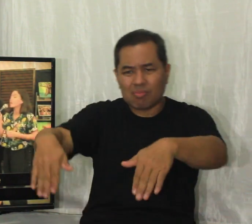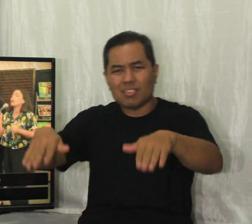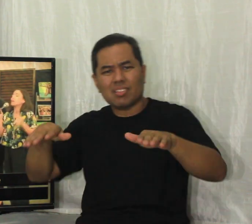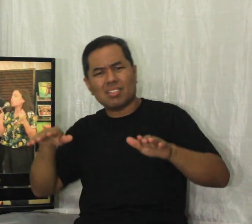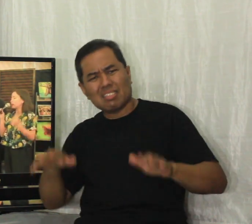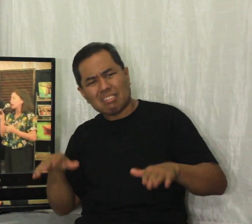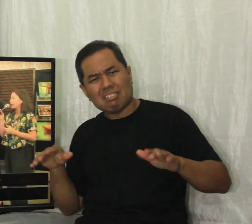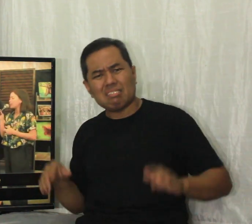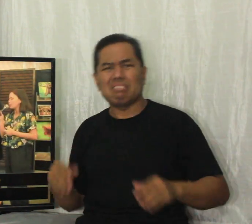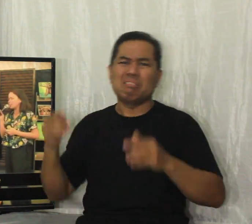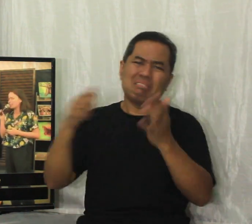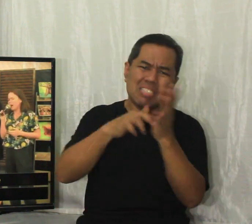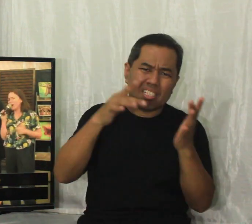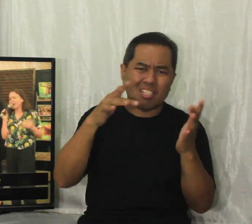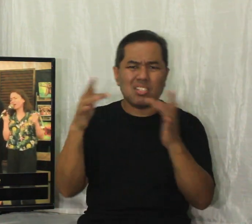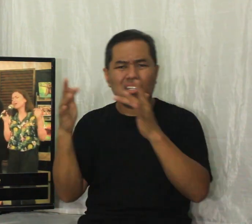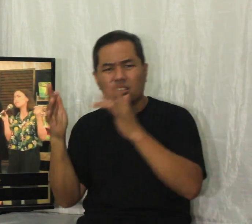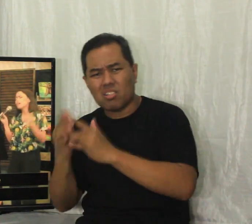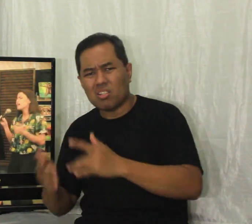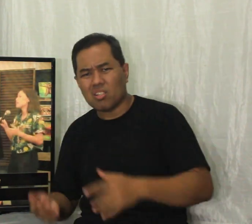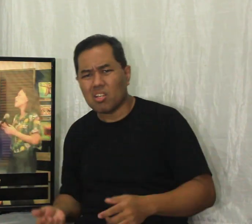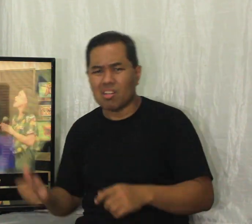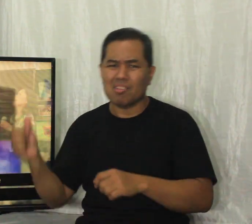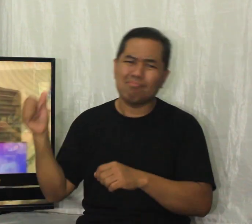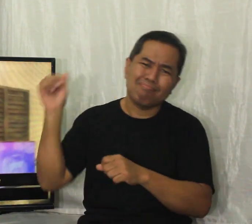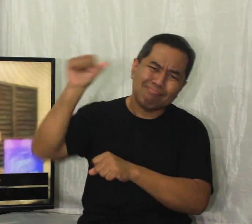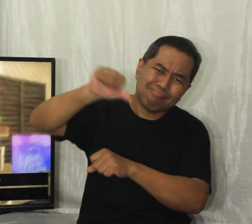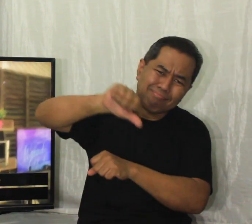grave. Jesus conquered the